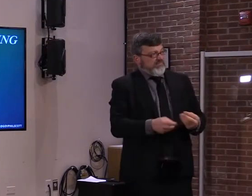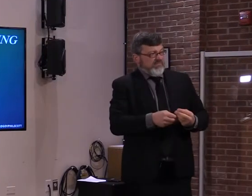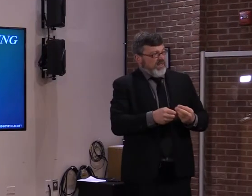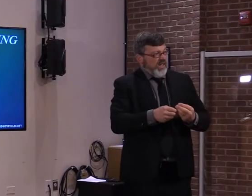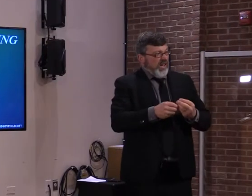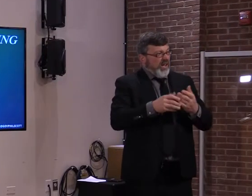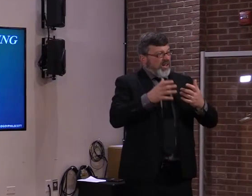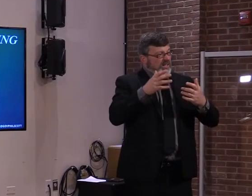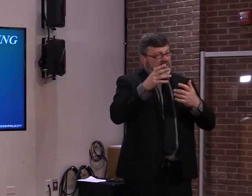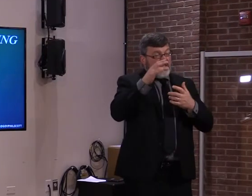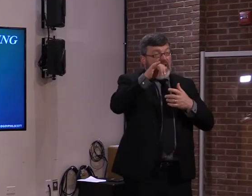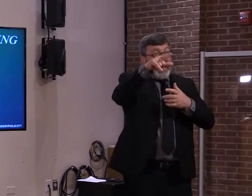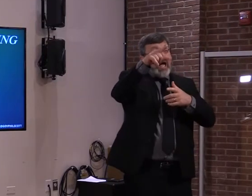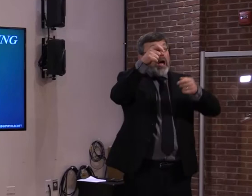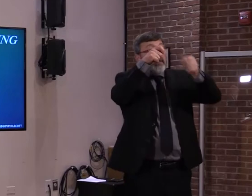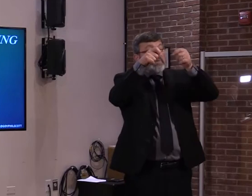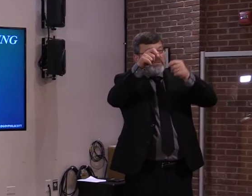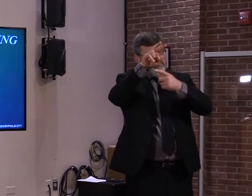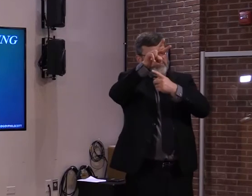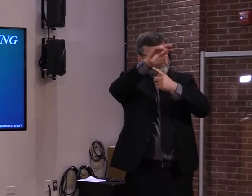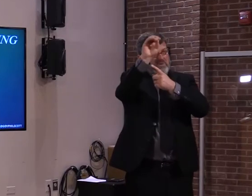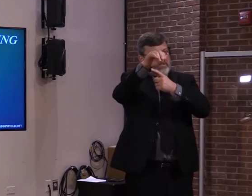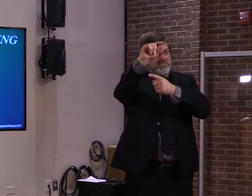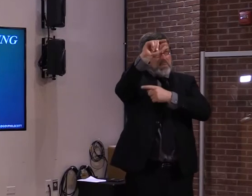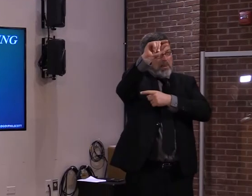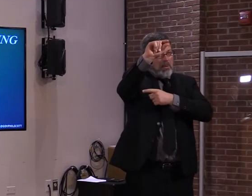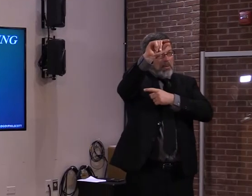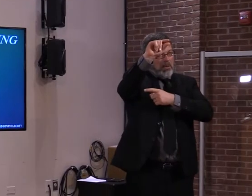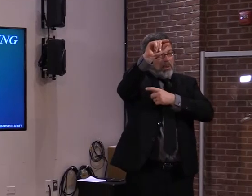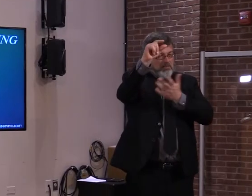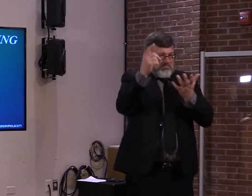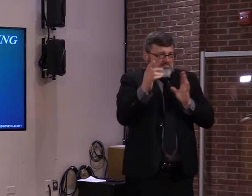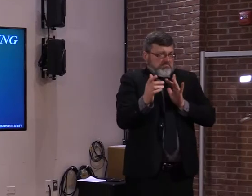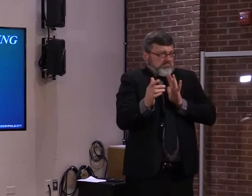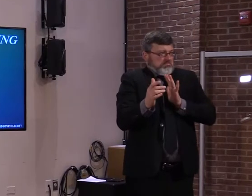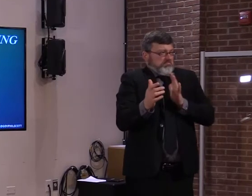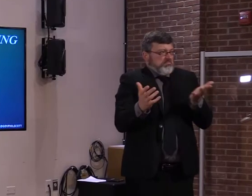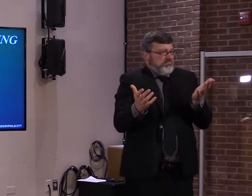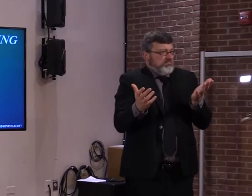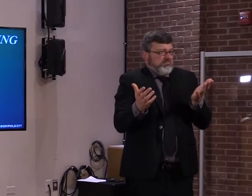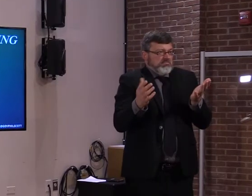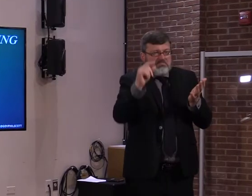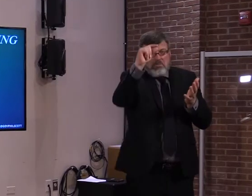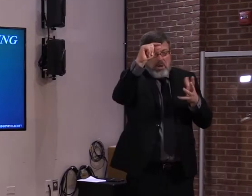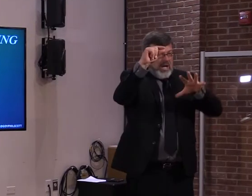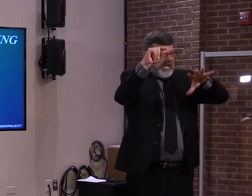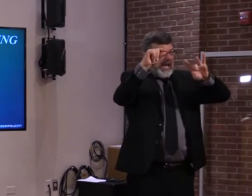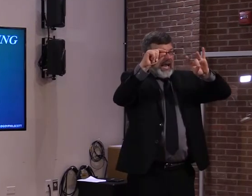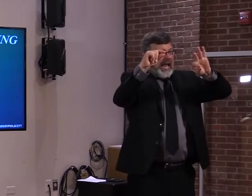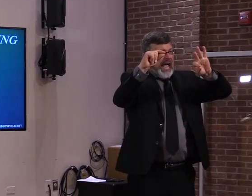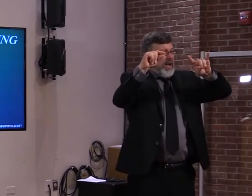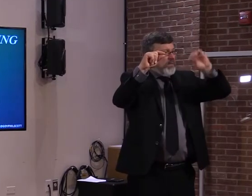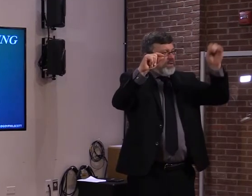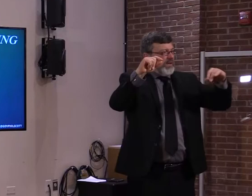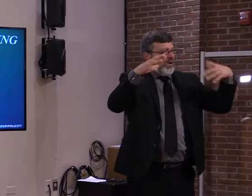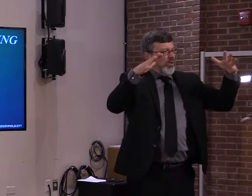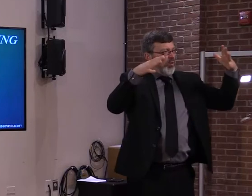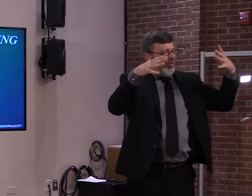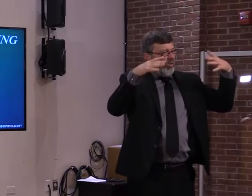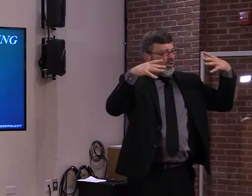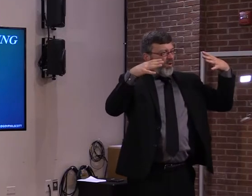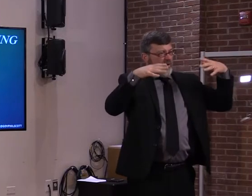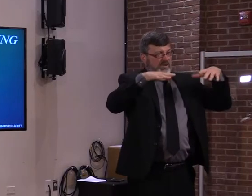very careful of what we're looking at. We're looking at a small percentage of the healthcare costs. Is it